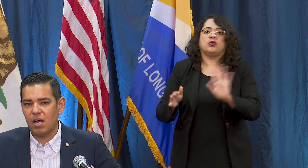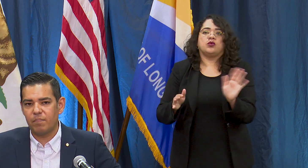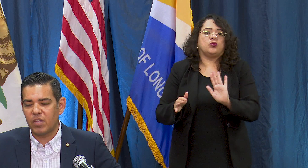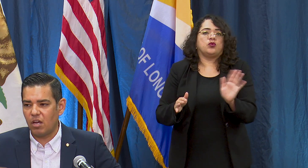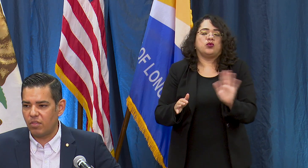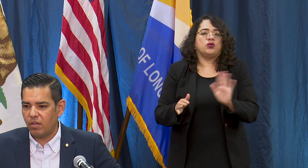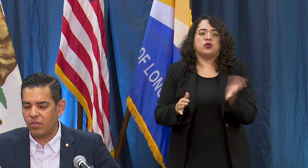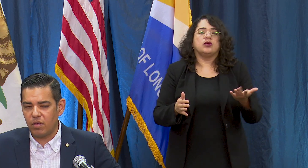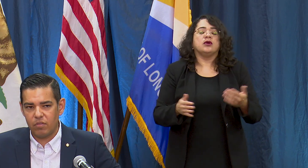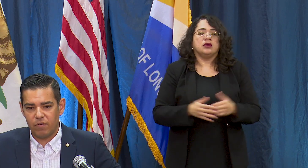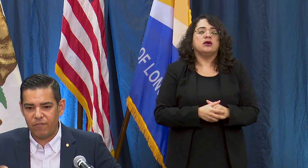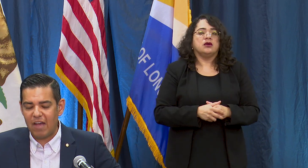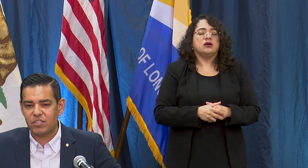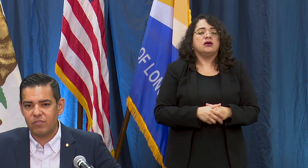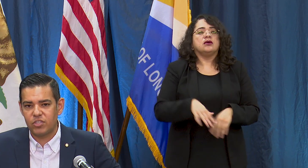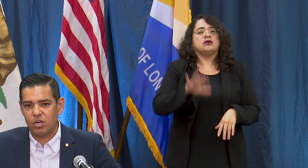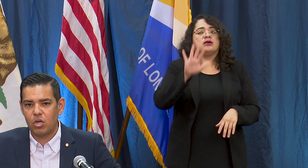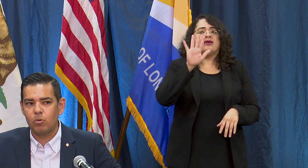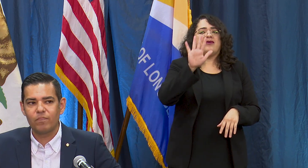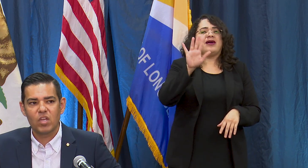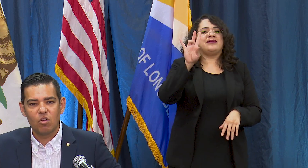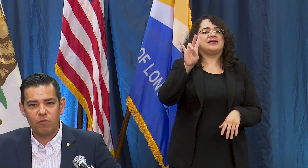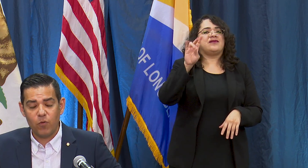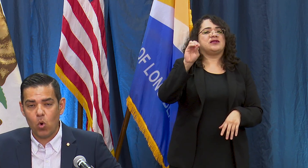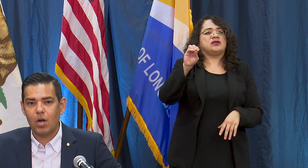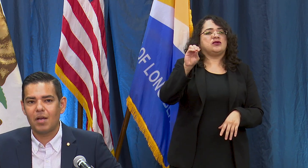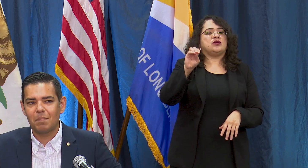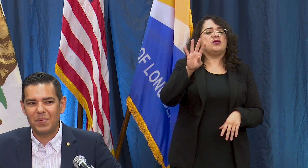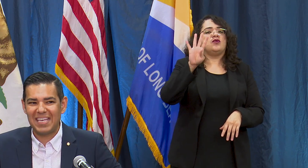in the